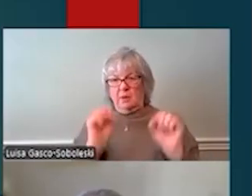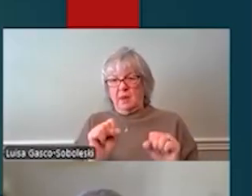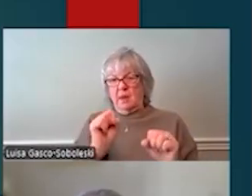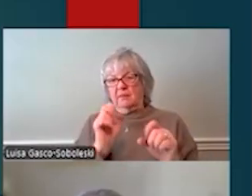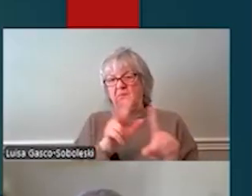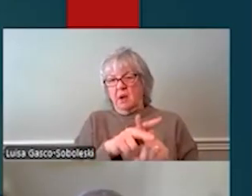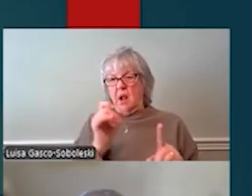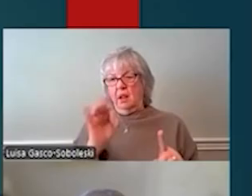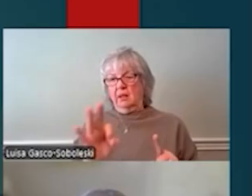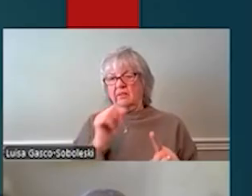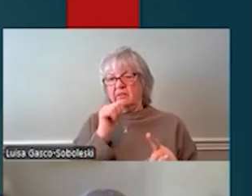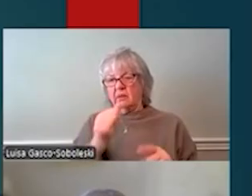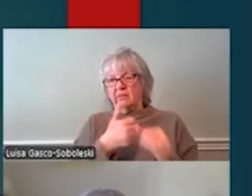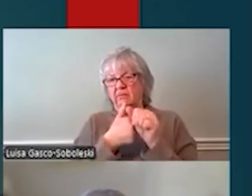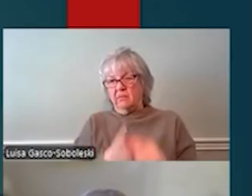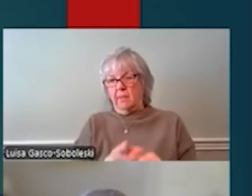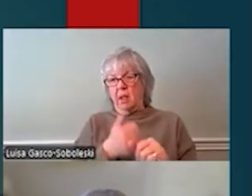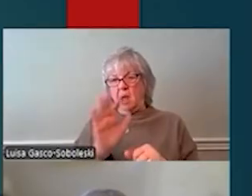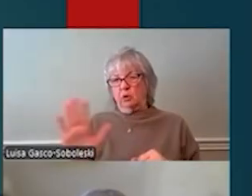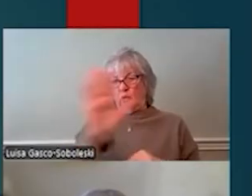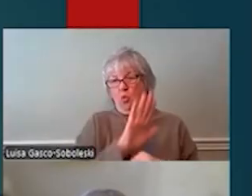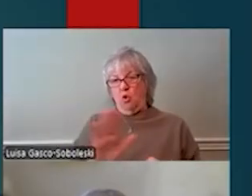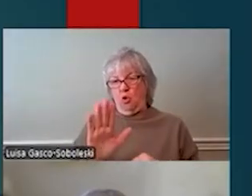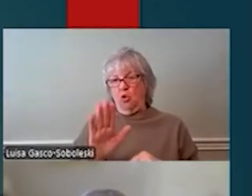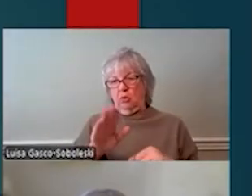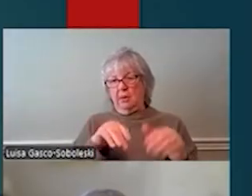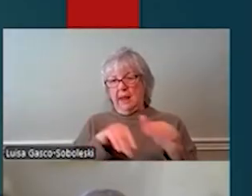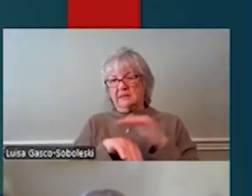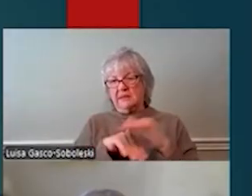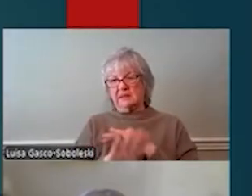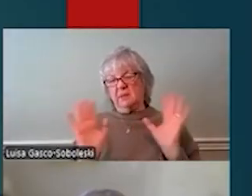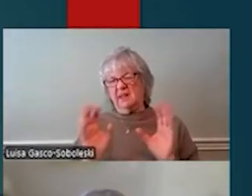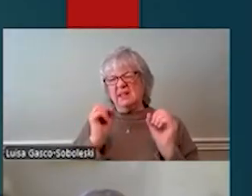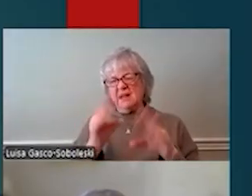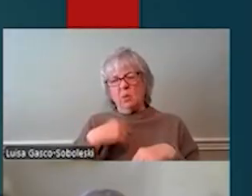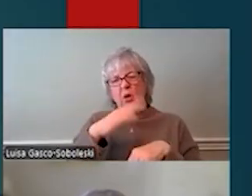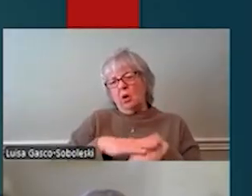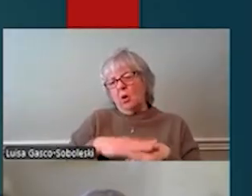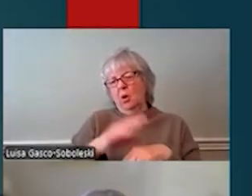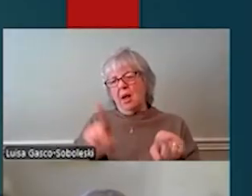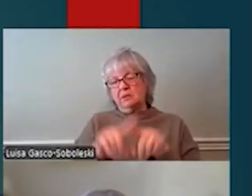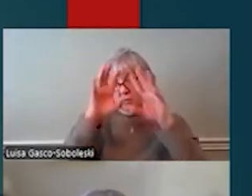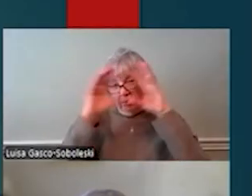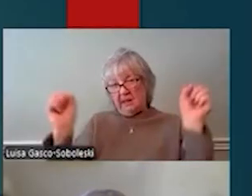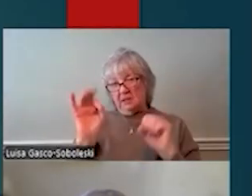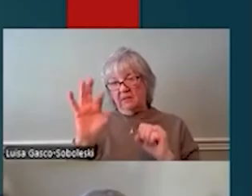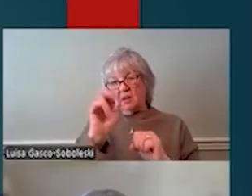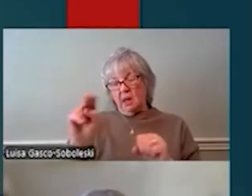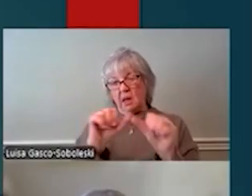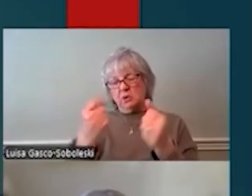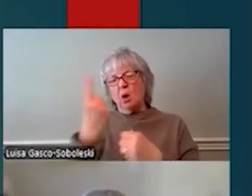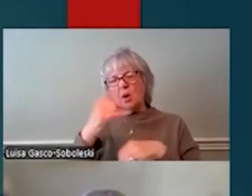FCC. All of those are covered under the ADA. And if somebody is not following them, then you're able to file